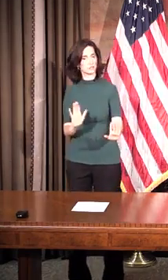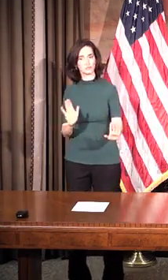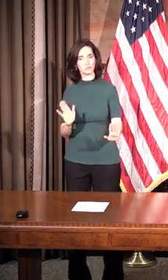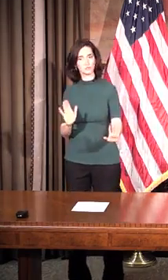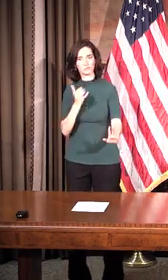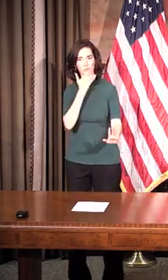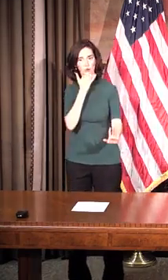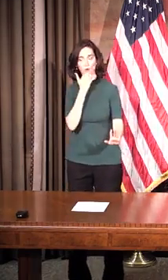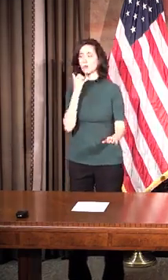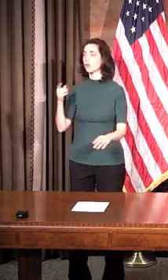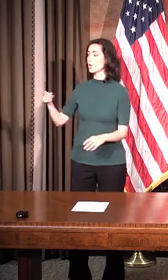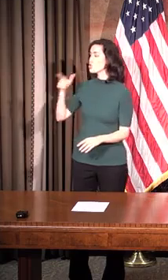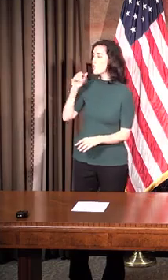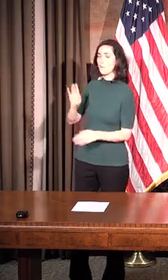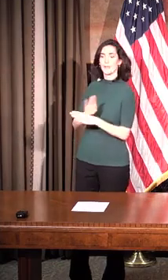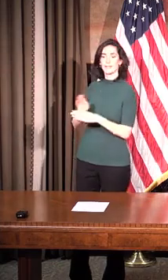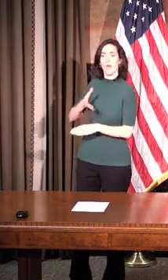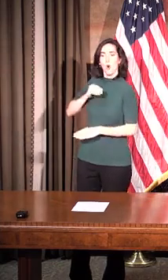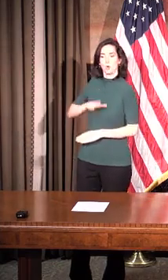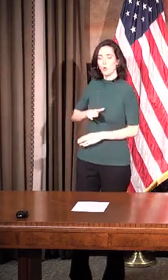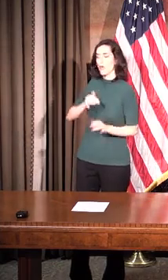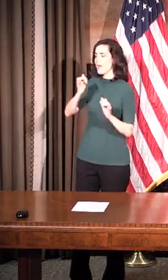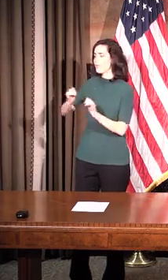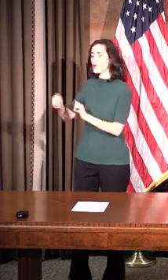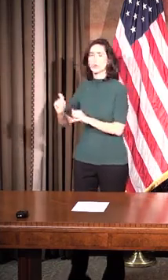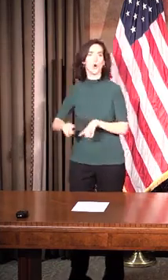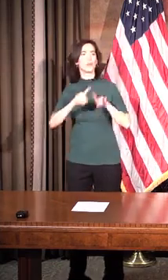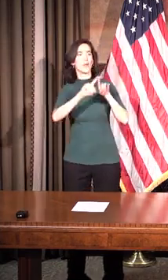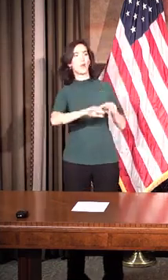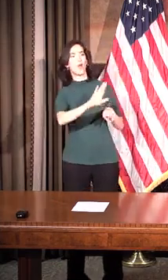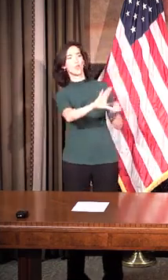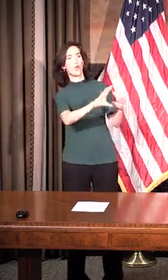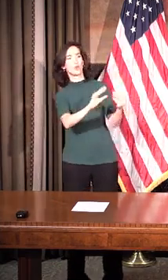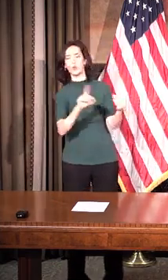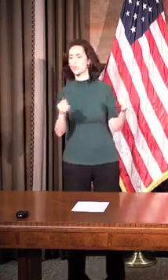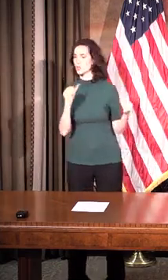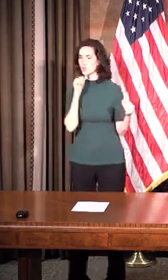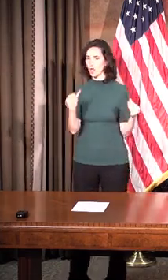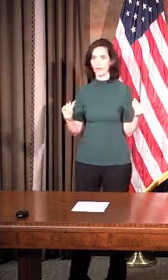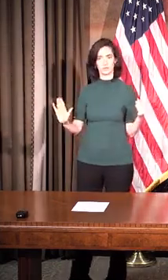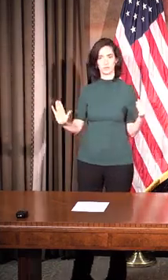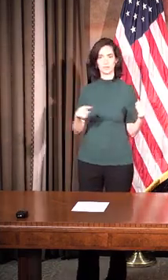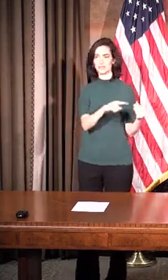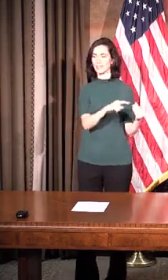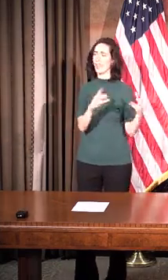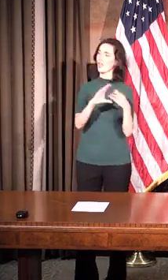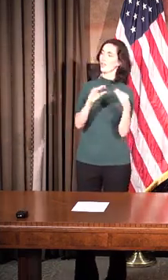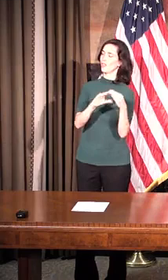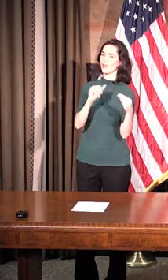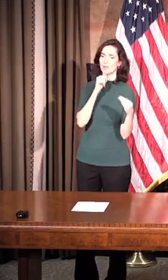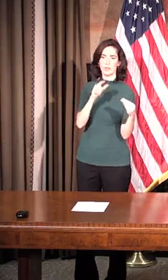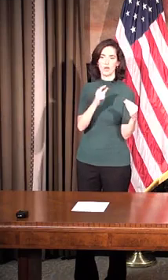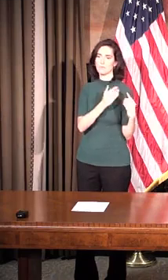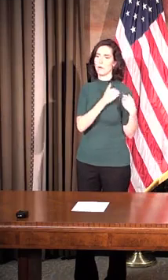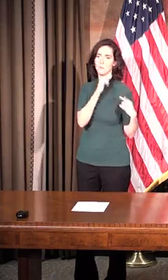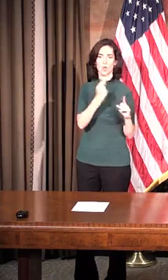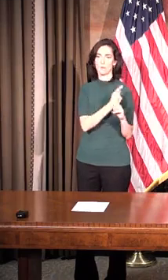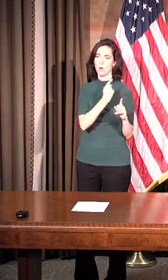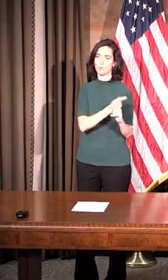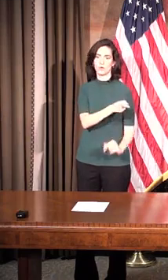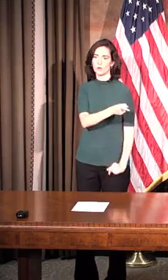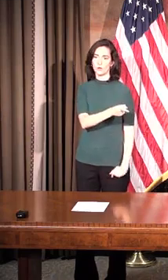no business owner or any other individual should rely upon such a irresponsible representation from a member